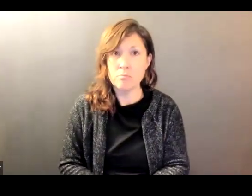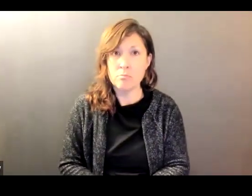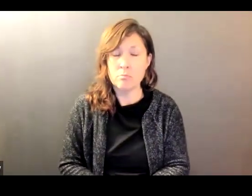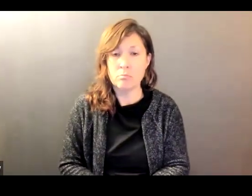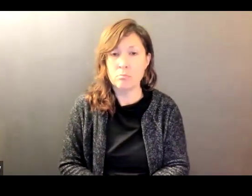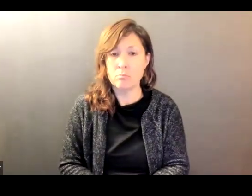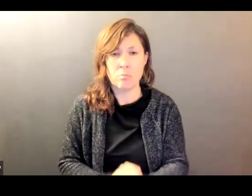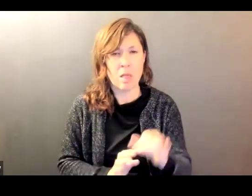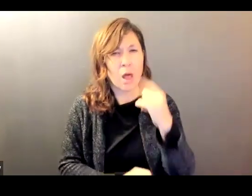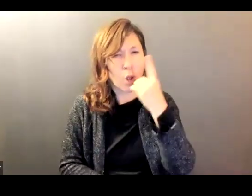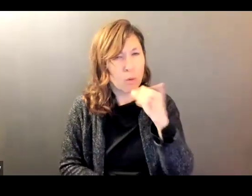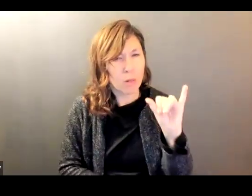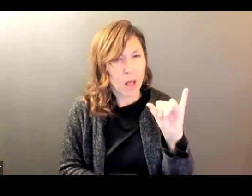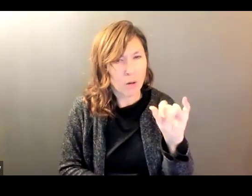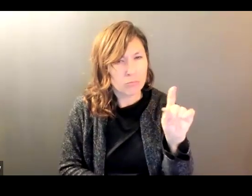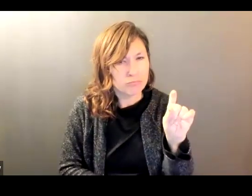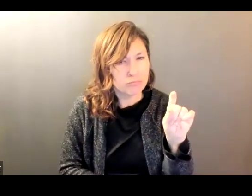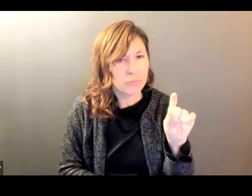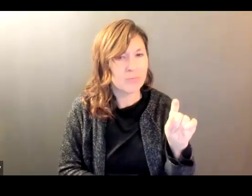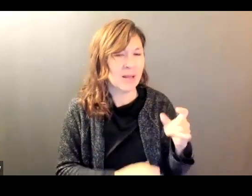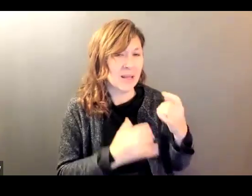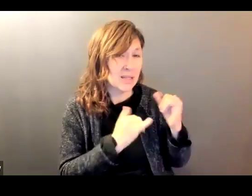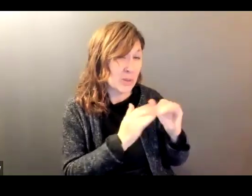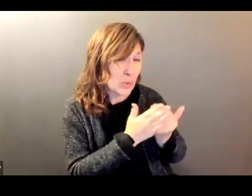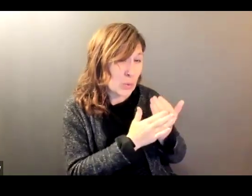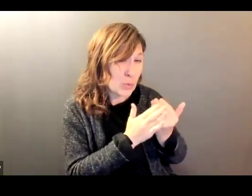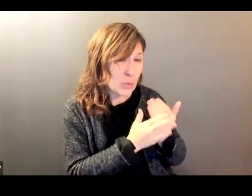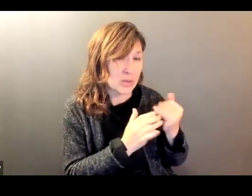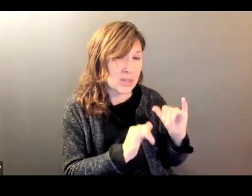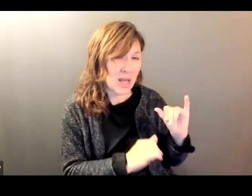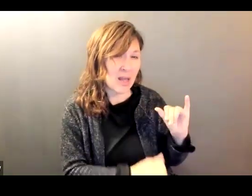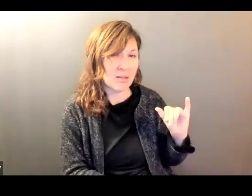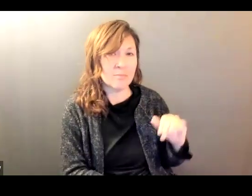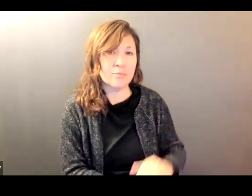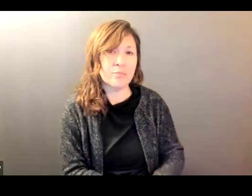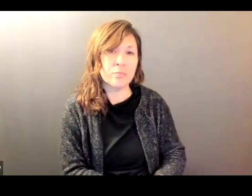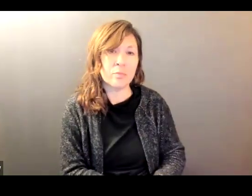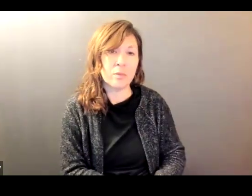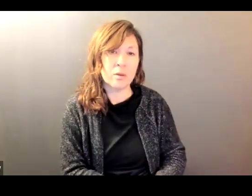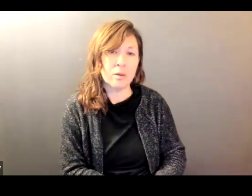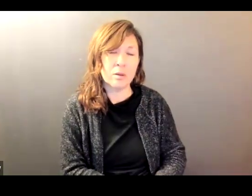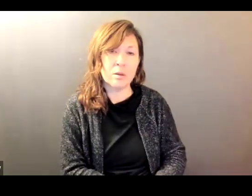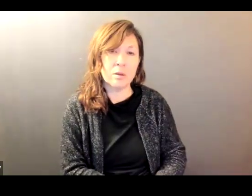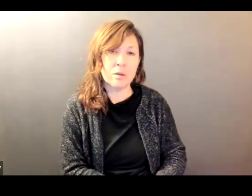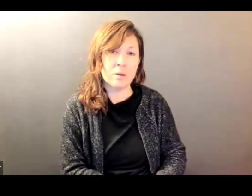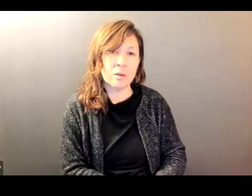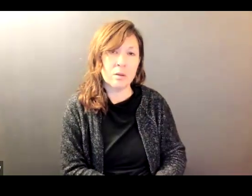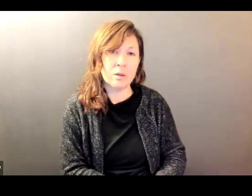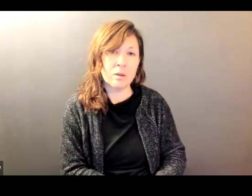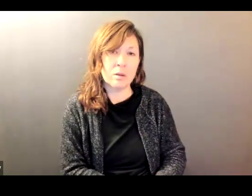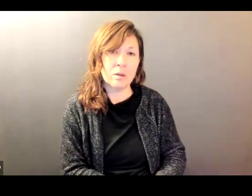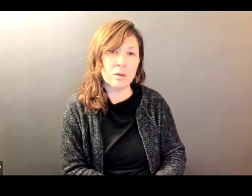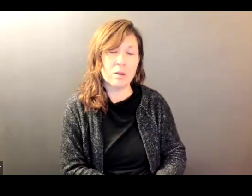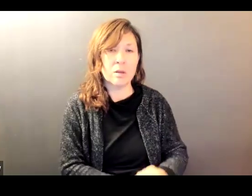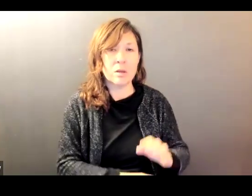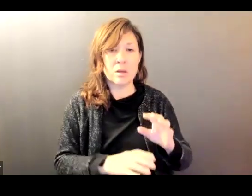might look like. That's very much in its infancy, but we're looking at how we engage our not only family but community in